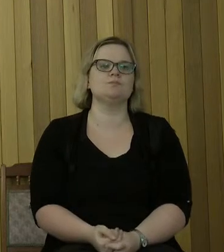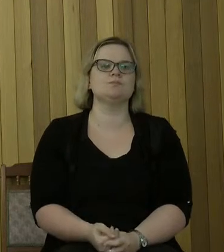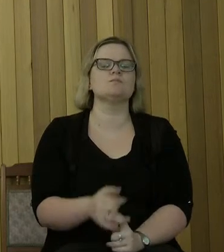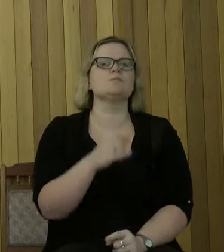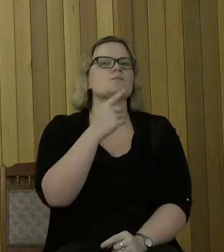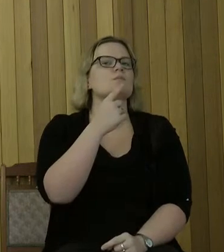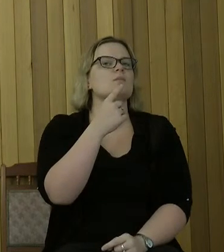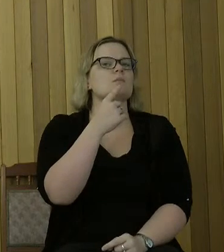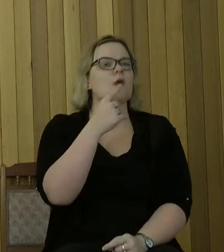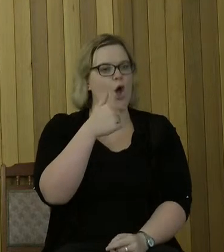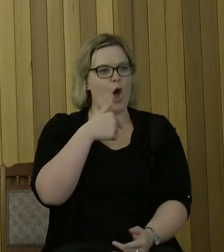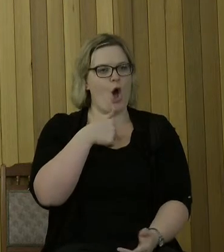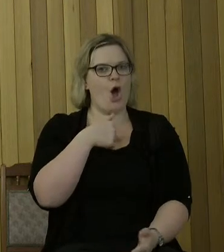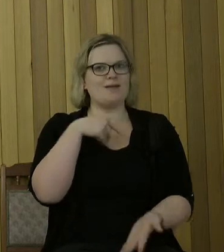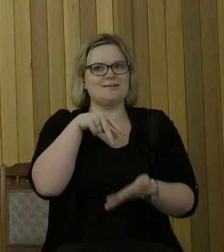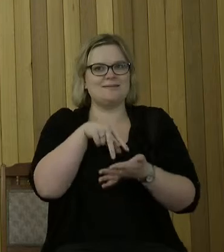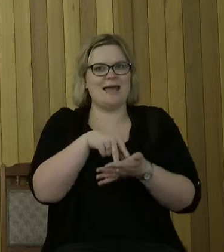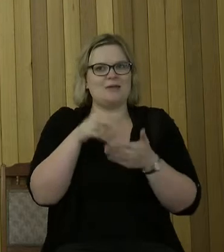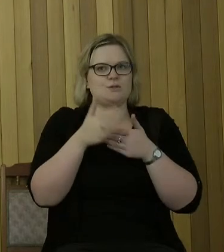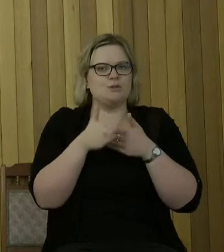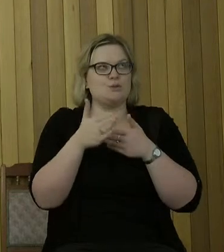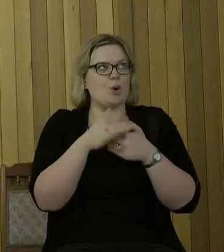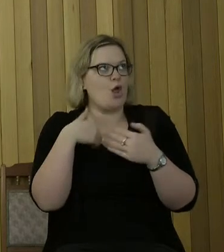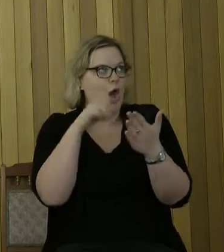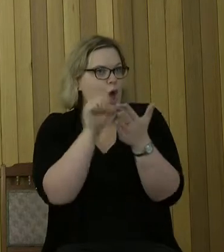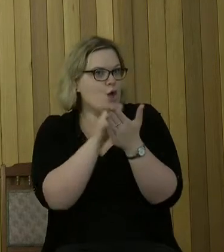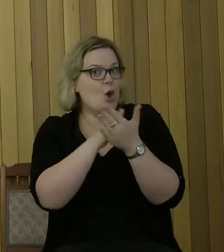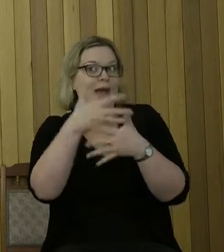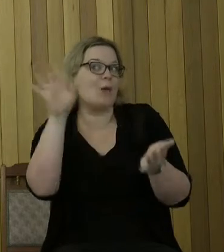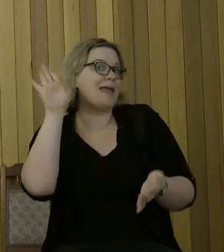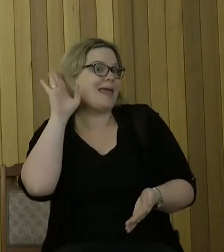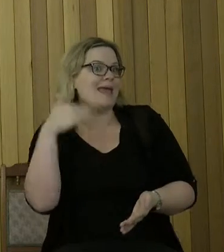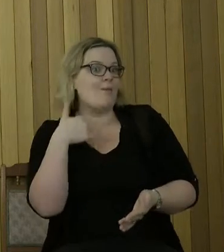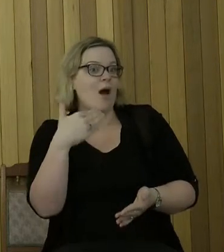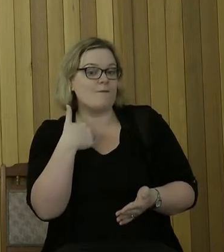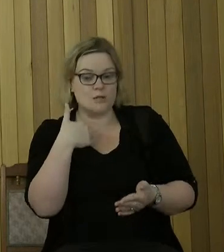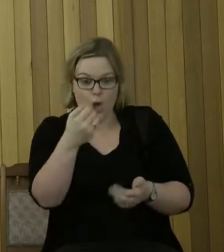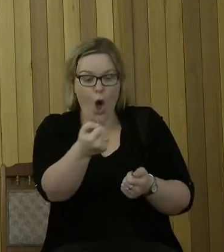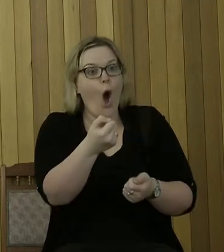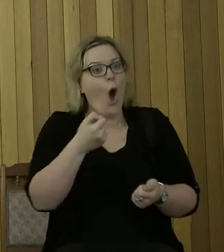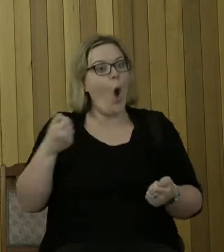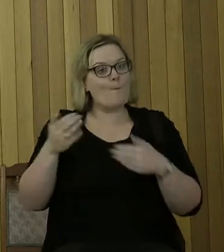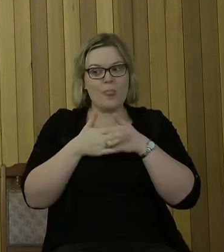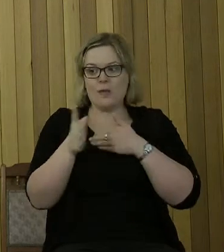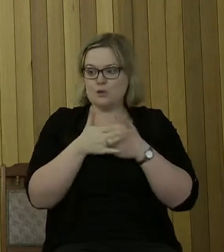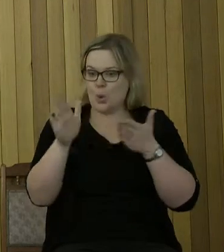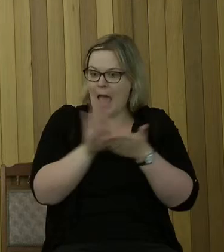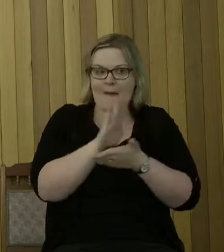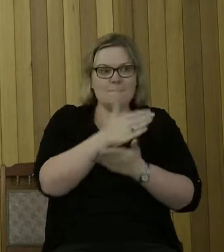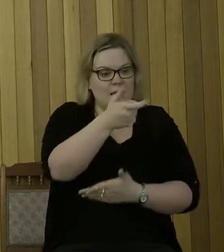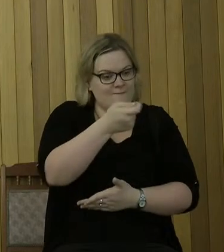Behold, I stand at the door and knock. If anyone hears my voice and opens the door, I'll come in with him and dine with